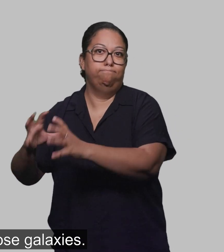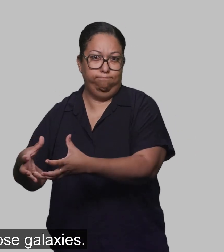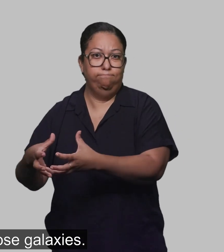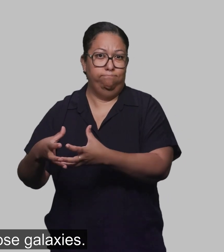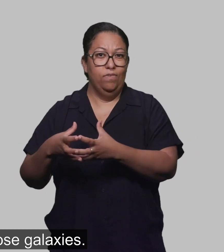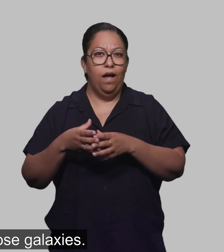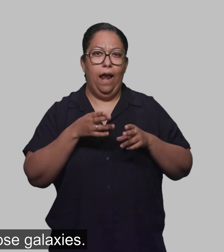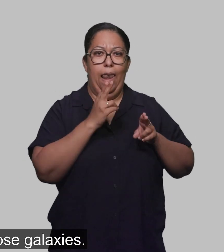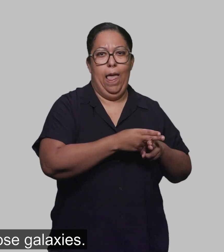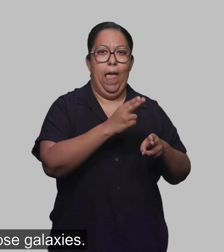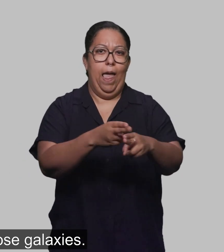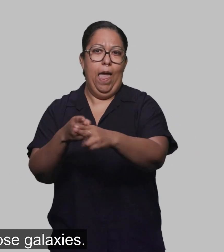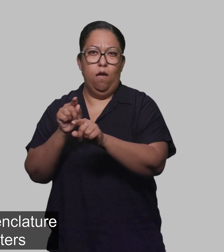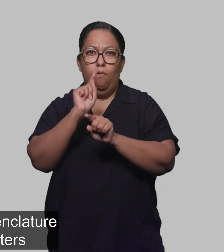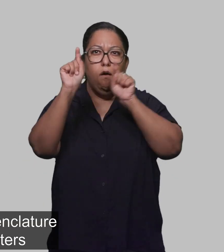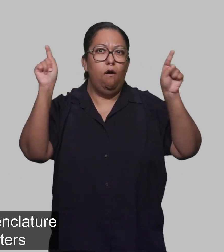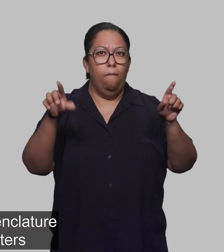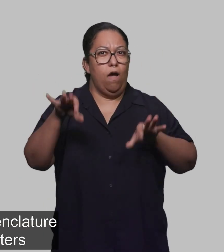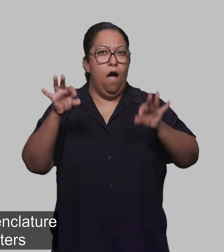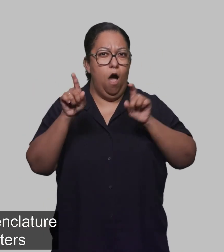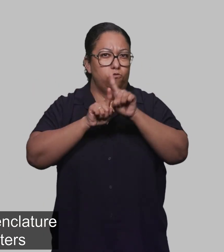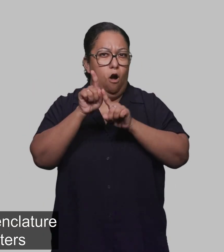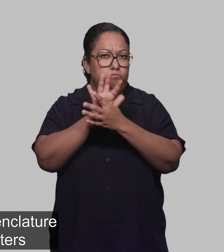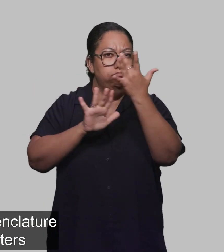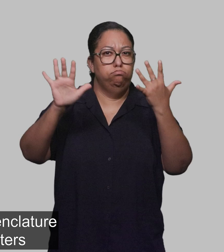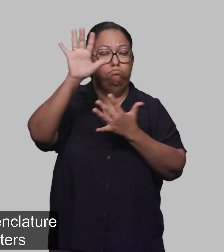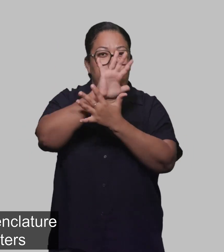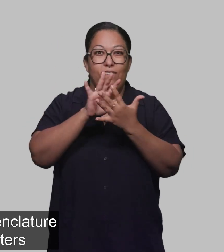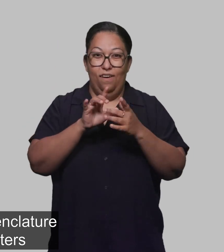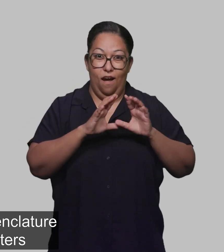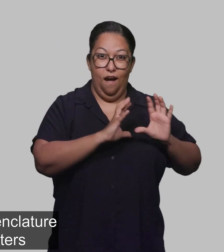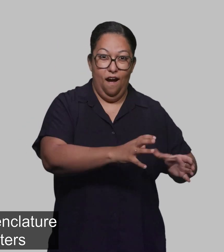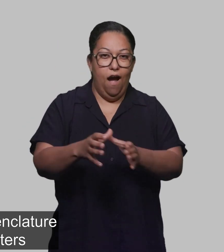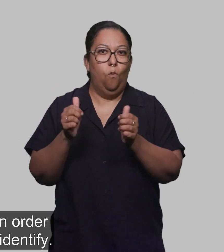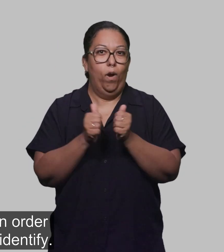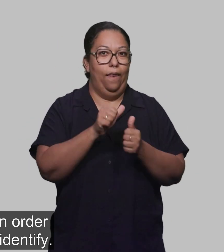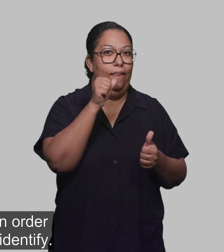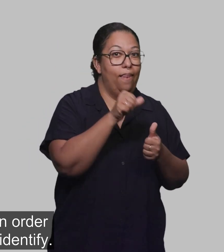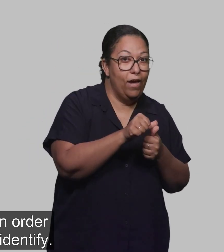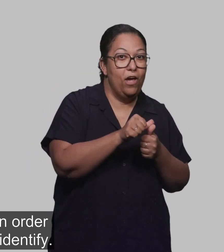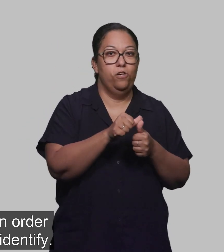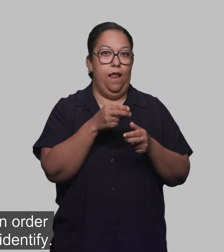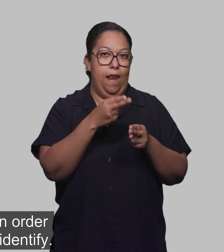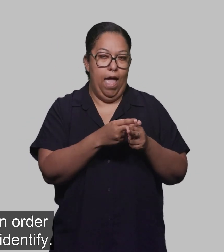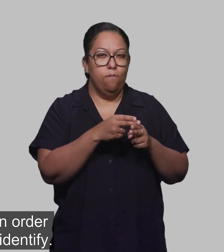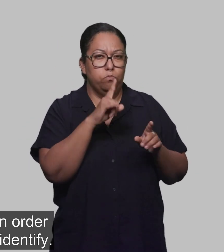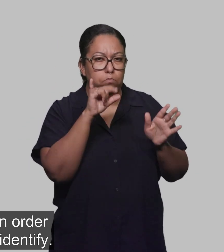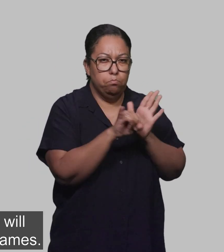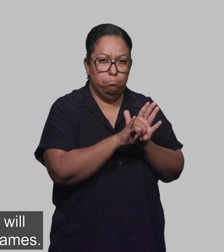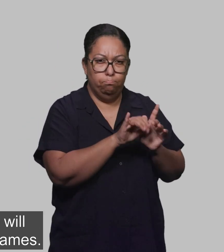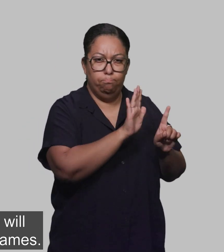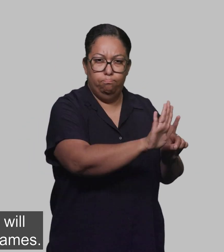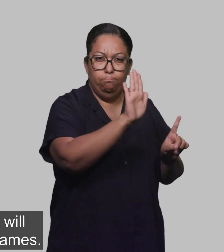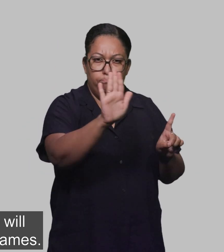a way to name those galaxies. And the nomenclature is with letters and names in order to be able to identify